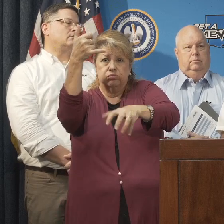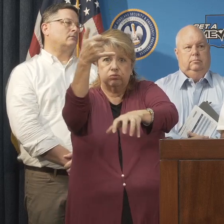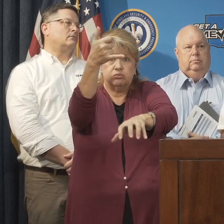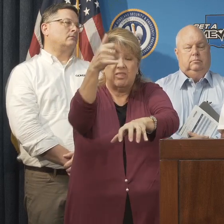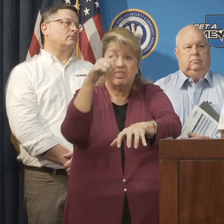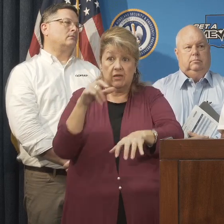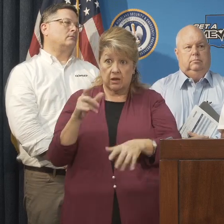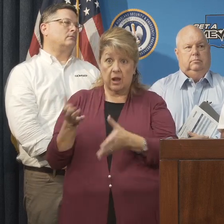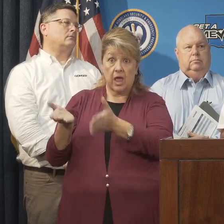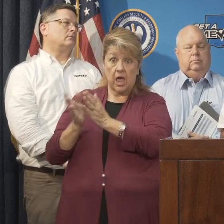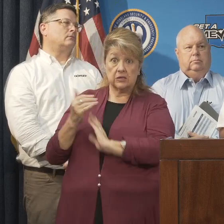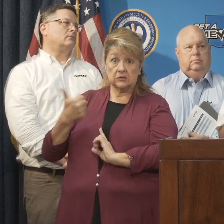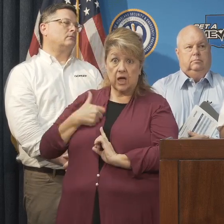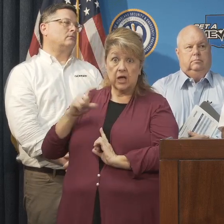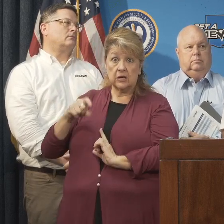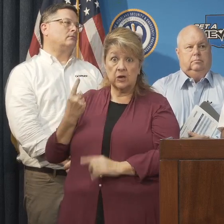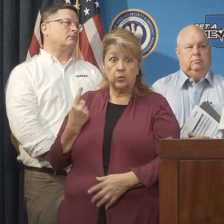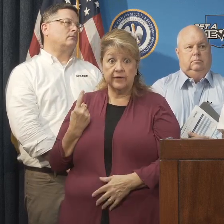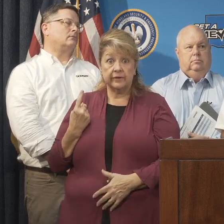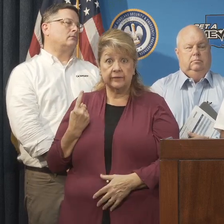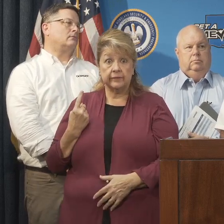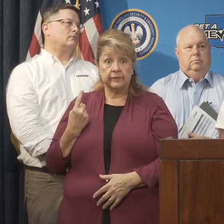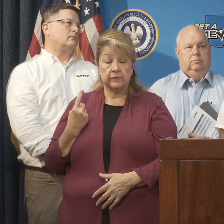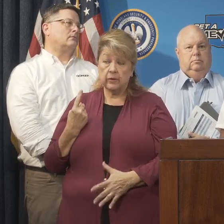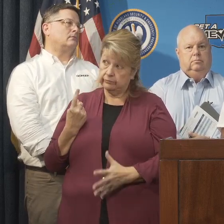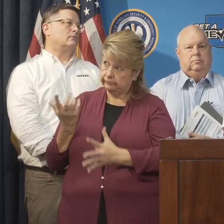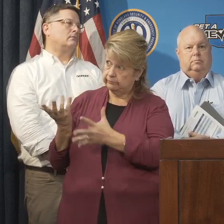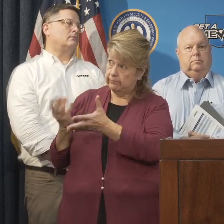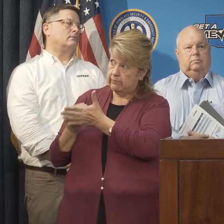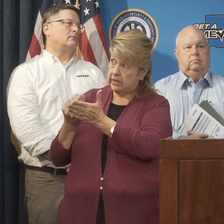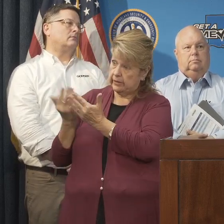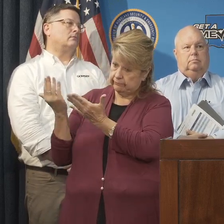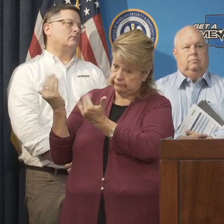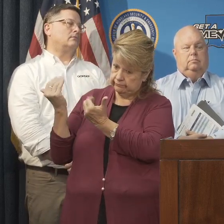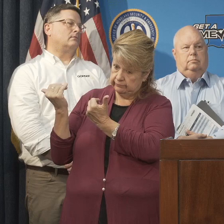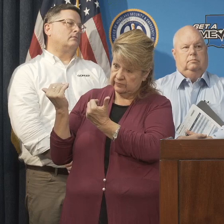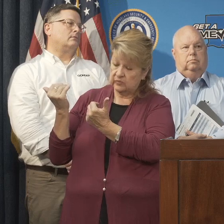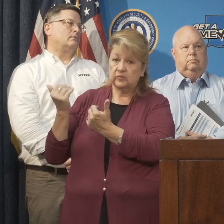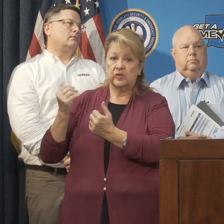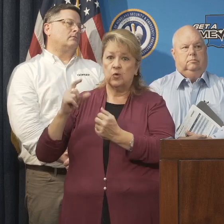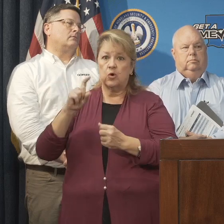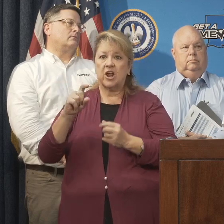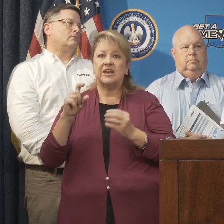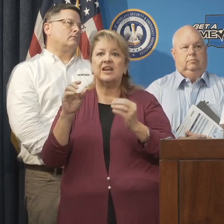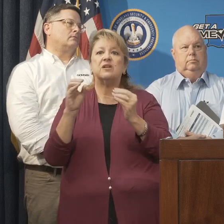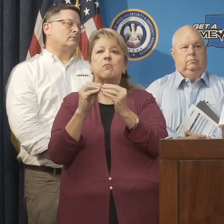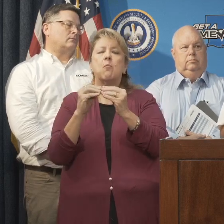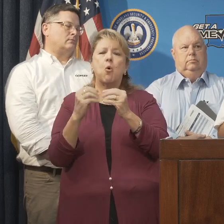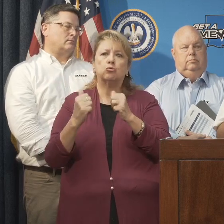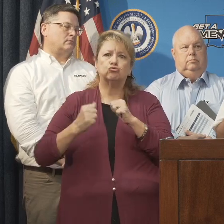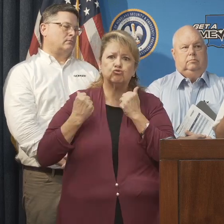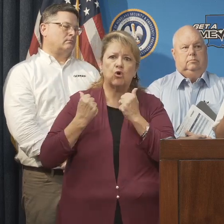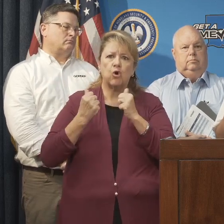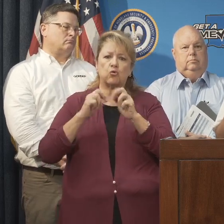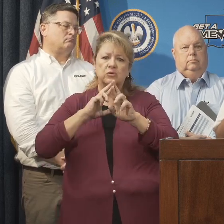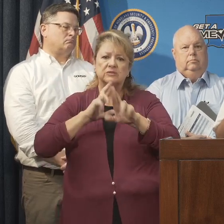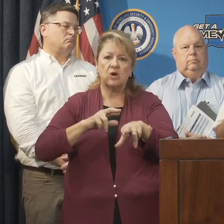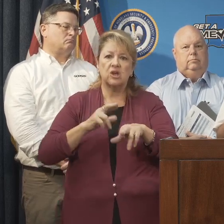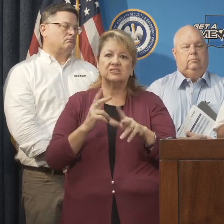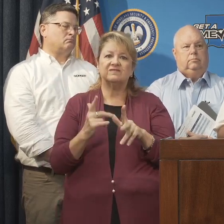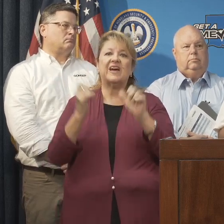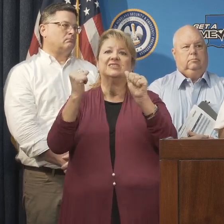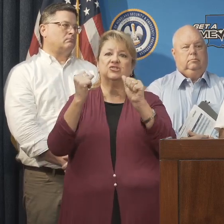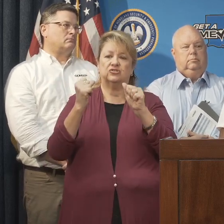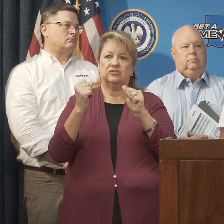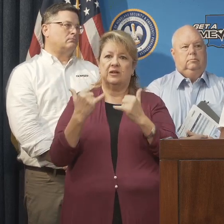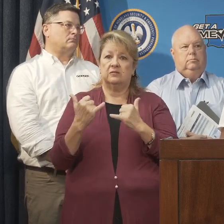more robust response quicker than we were able to do this time. And so that's something we're going to do here